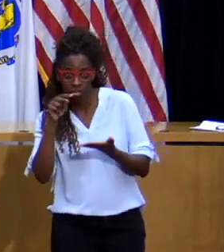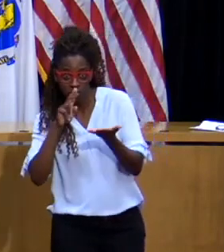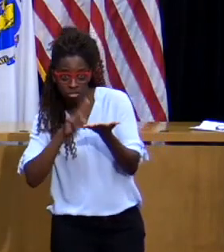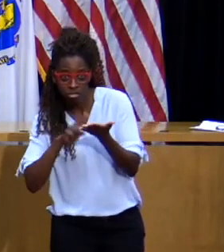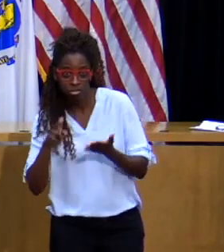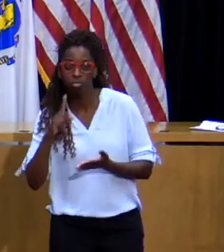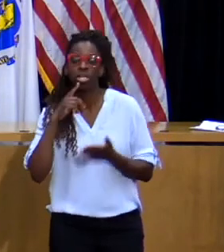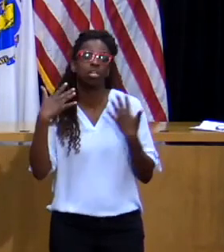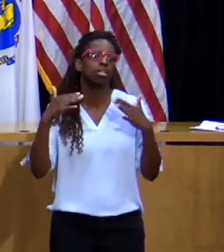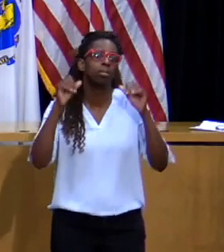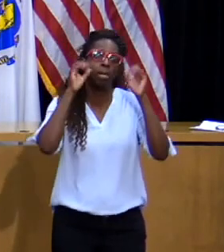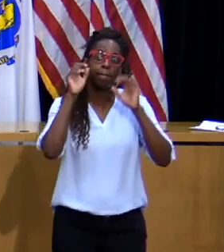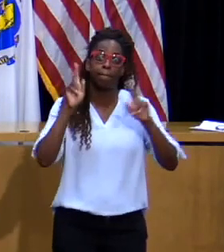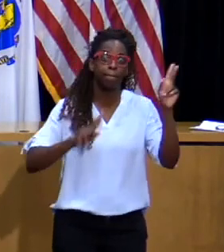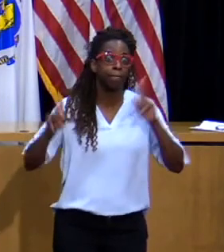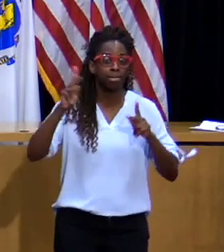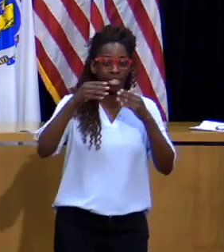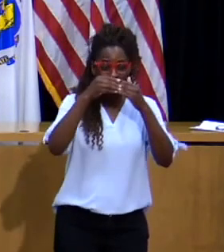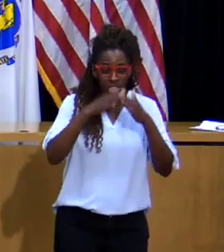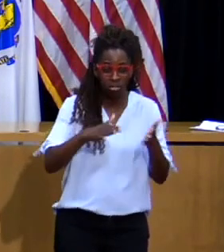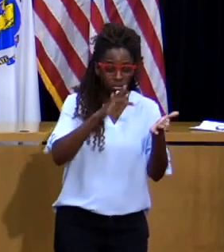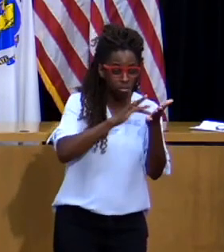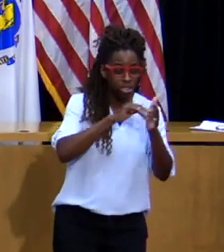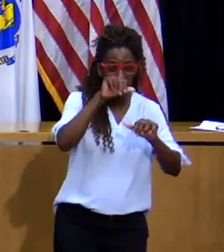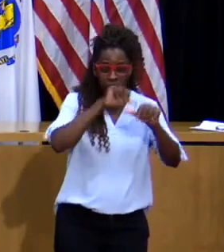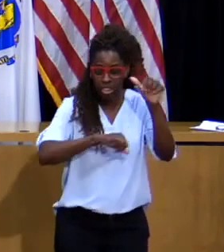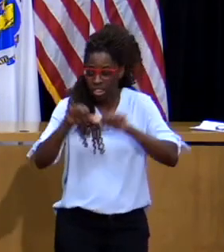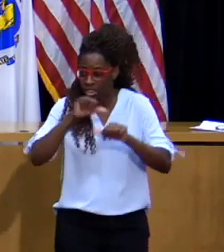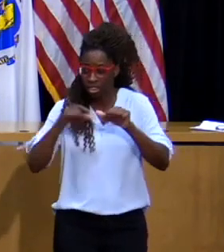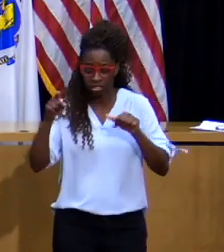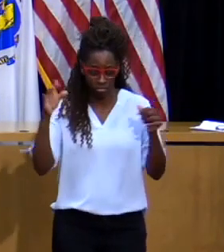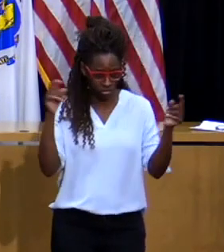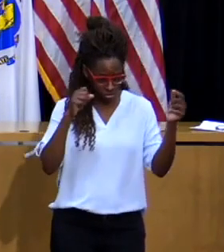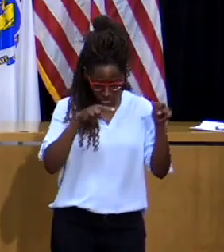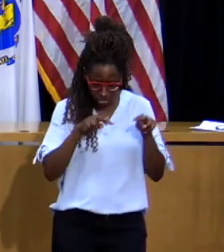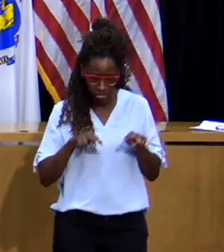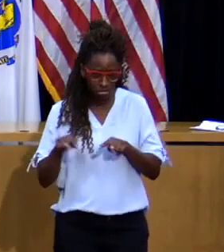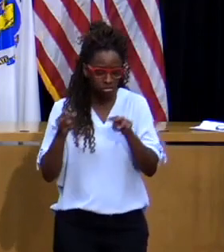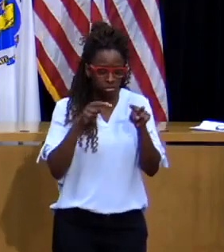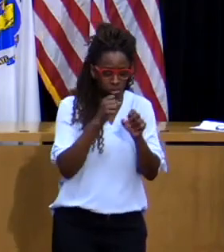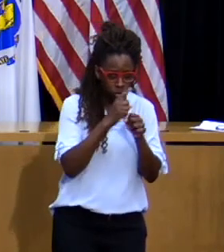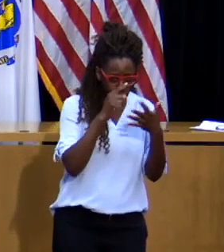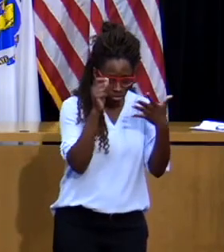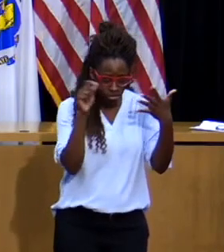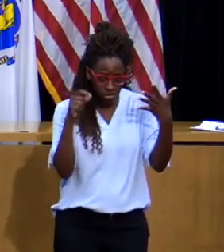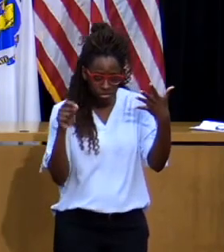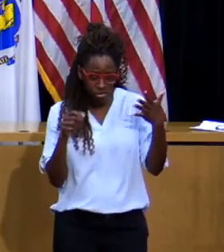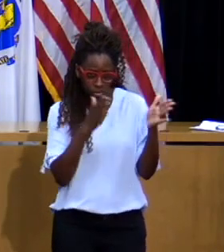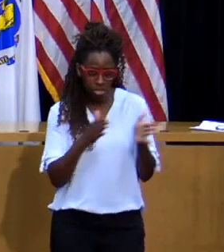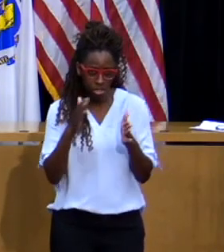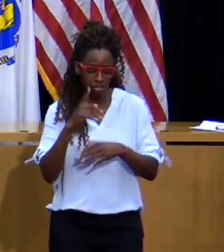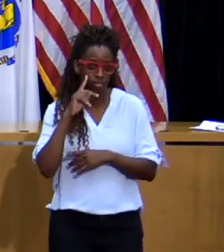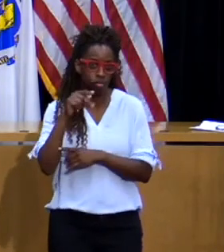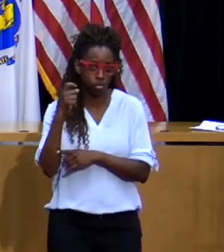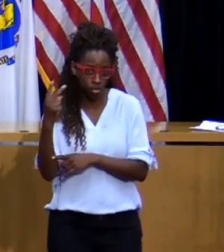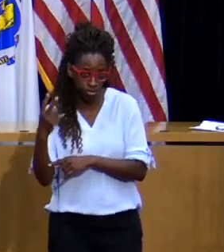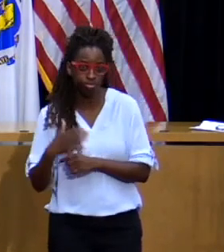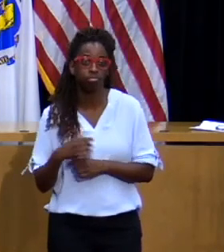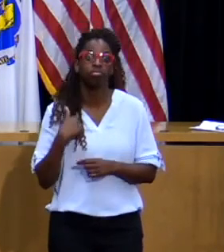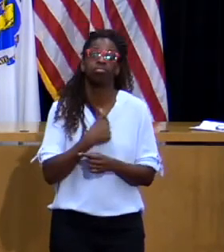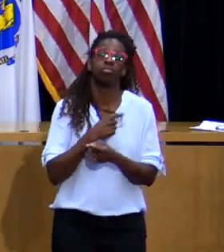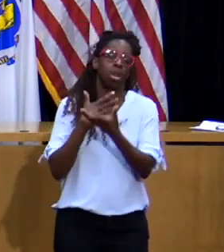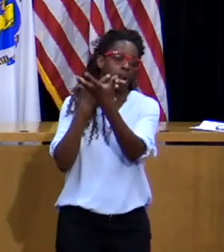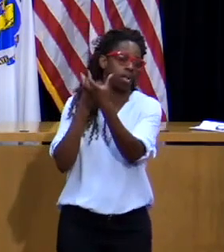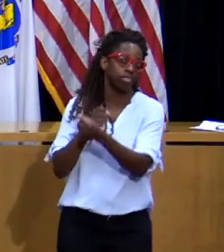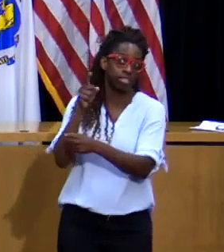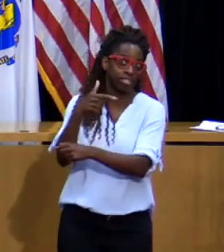extraordinary leaders and experts in this Commonwealth, we feel we're in a very good position to have confidence in the safety and efficacy of the vaccine. And